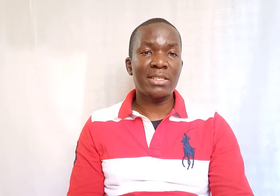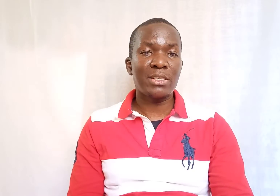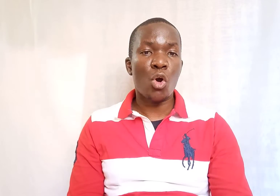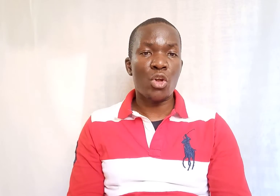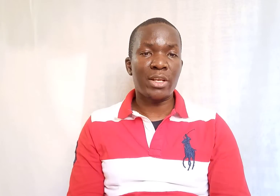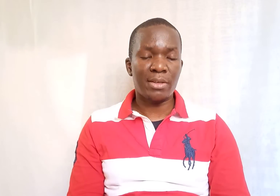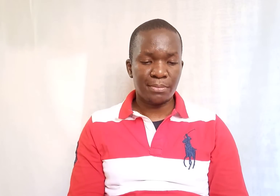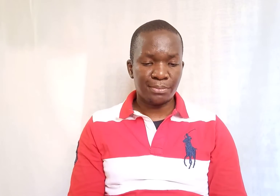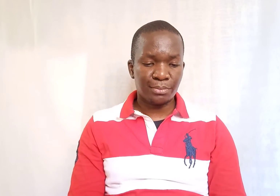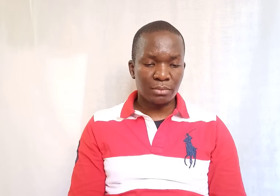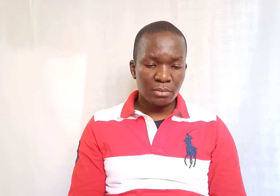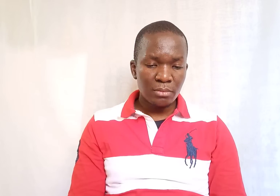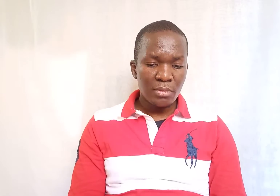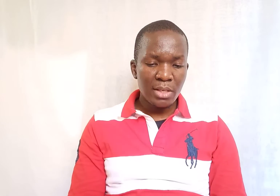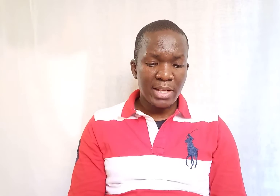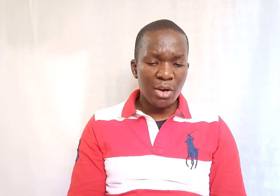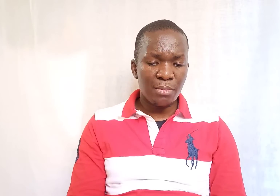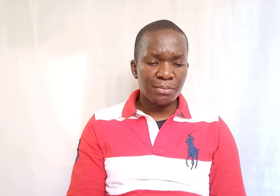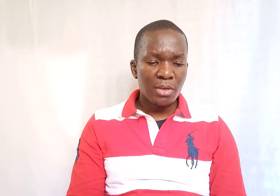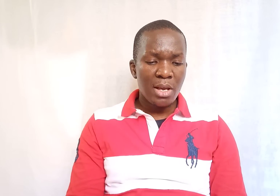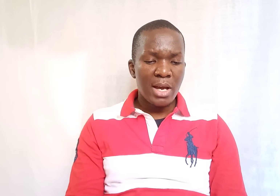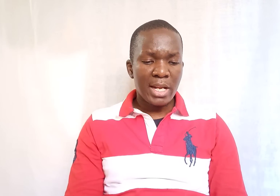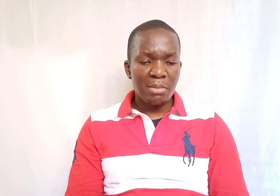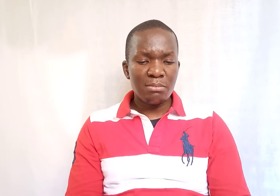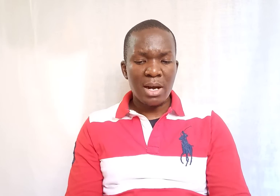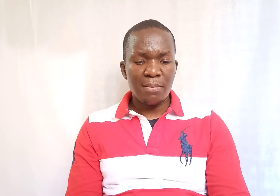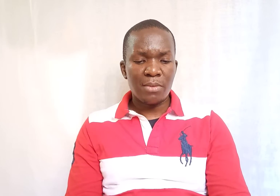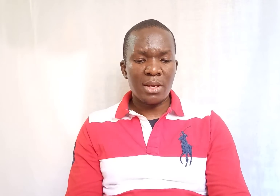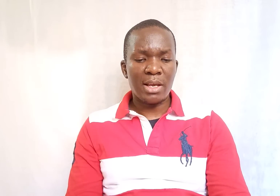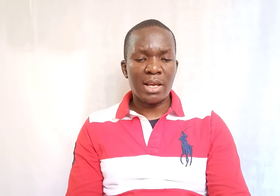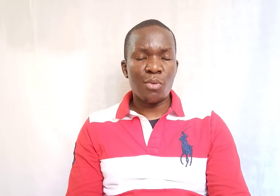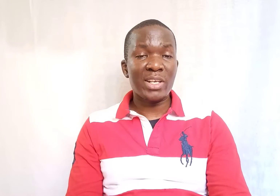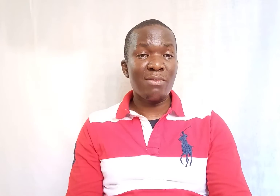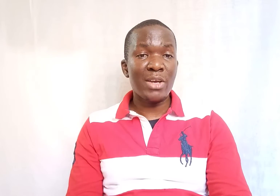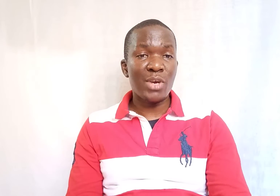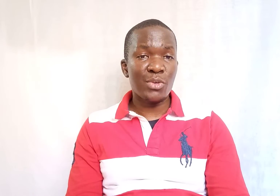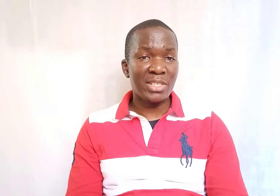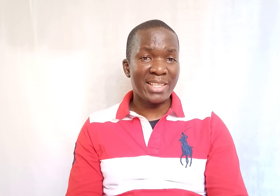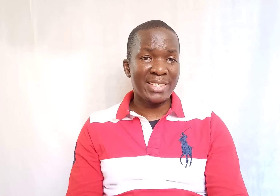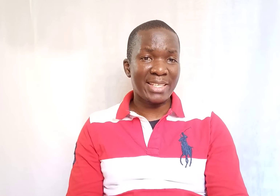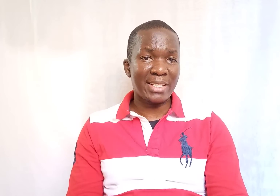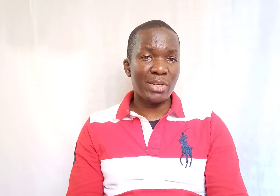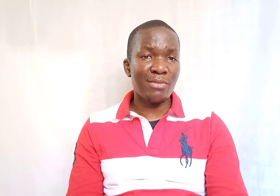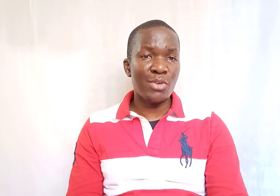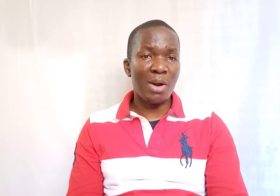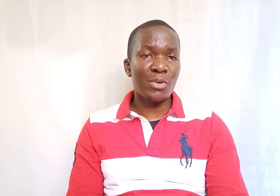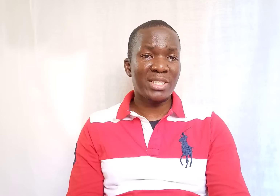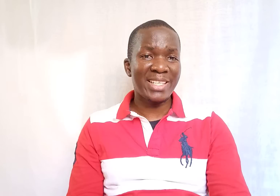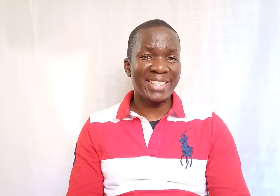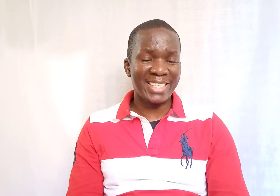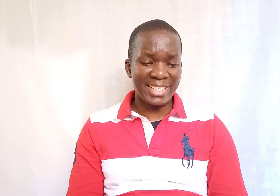depends on. Now, remember, whenever you are using this, whenever you are posting these